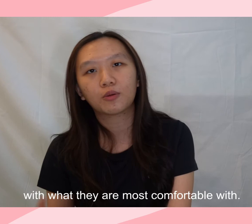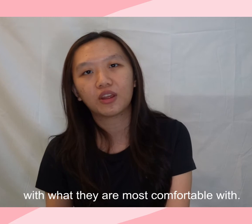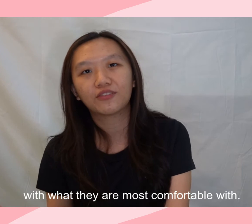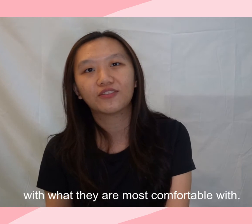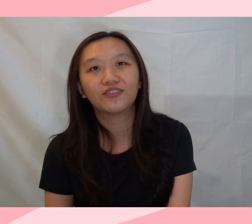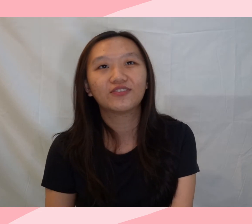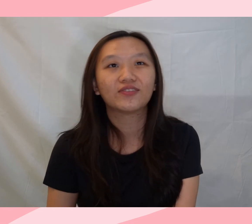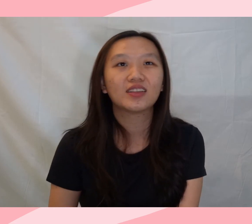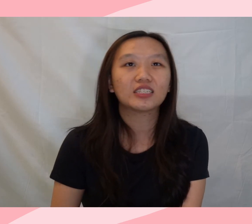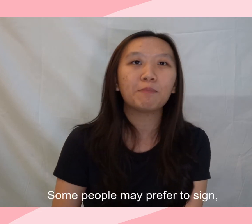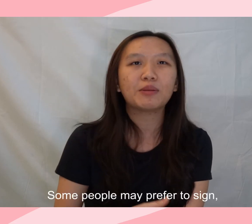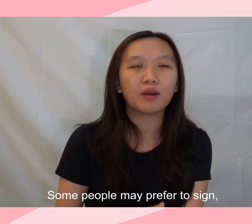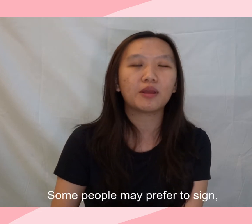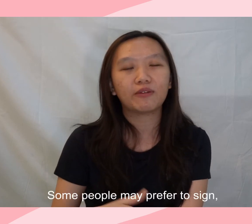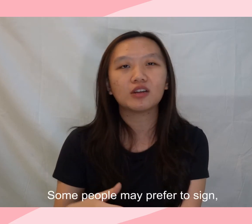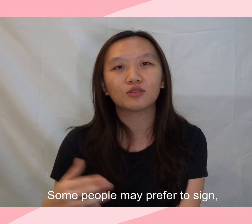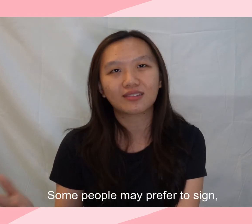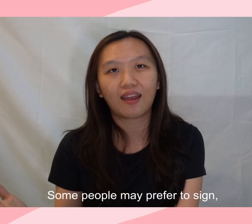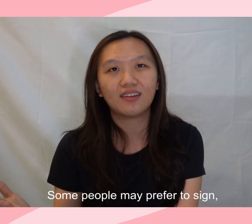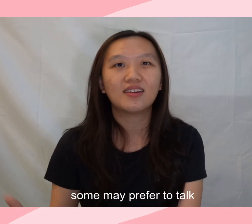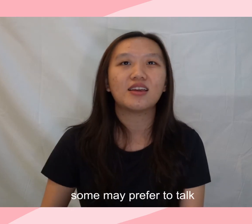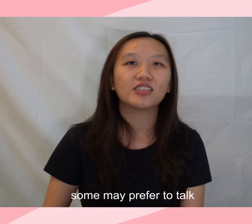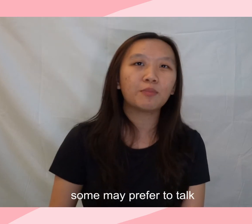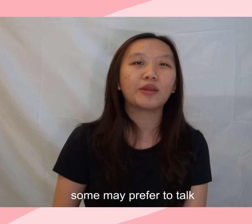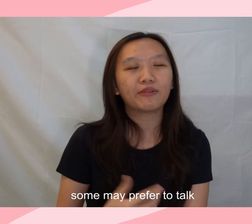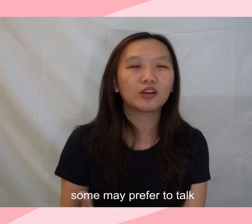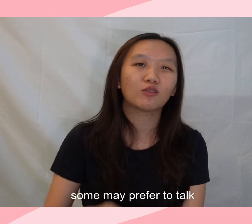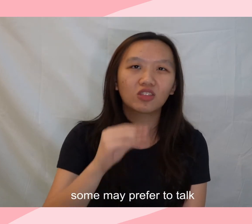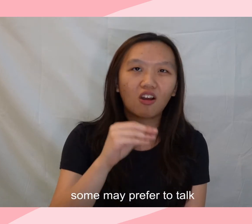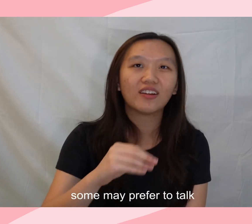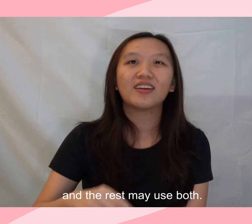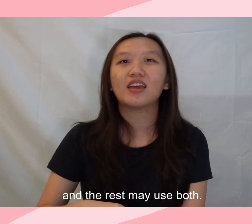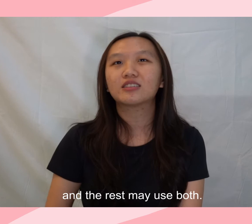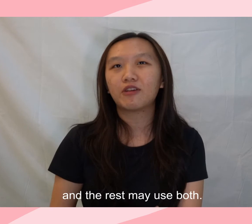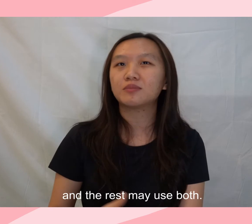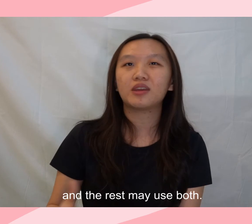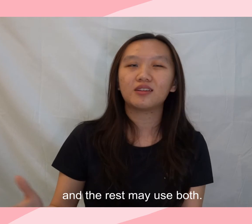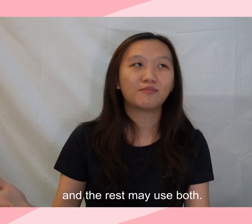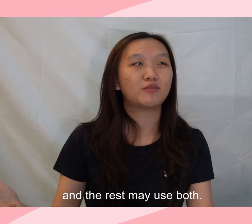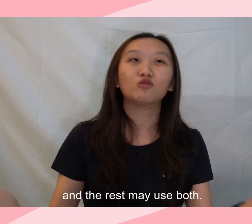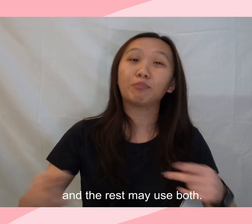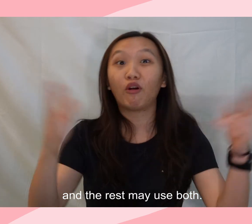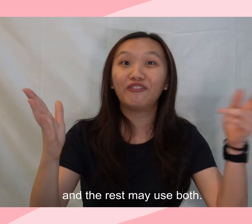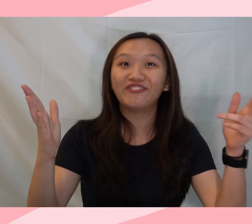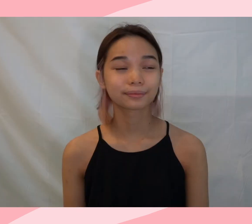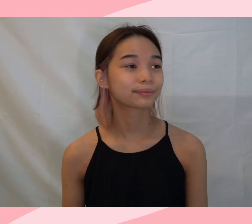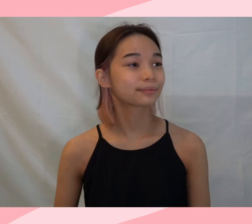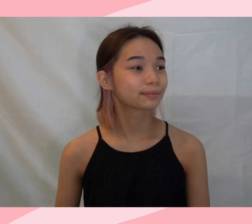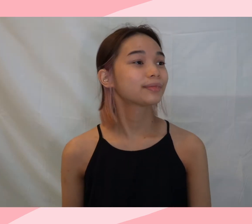with. Some people may prefer to sign, and some may prefer to talk, and the rest may use both.